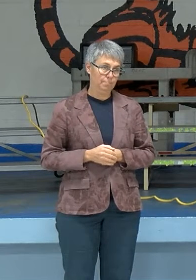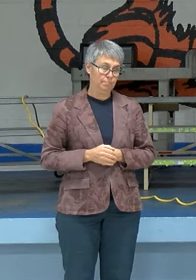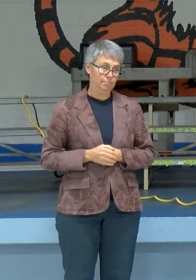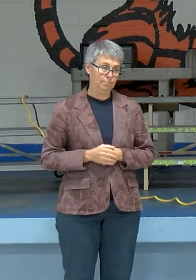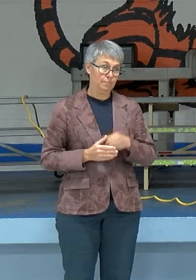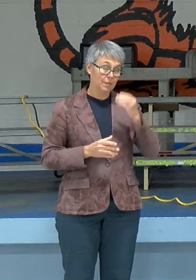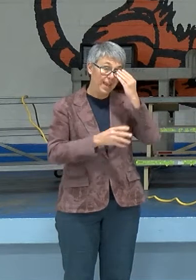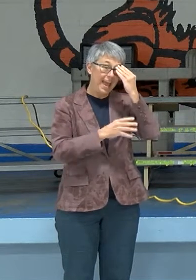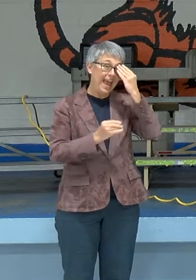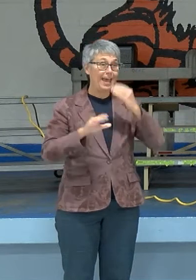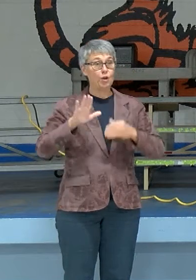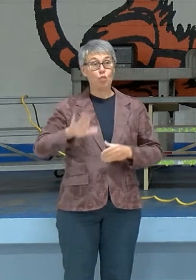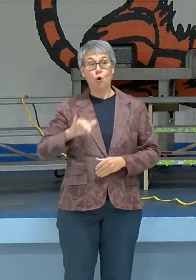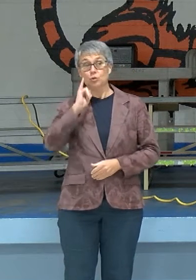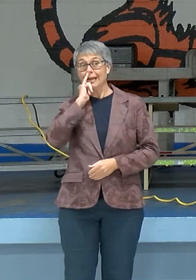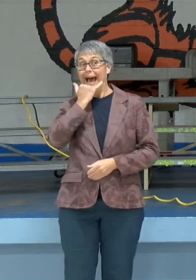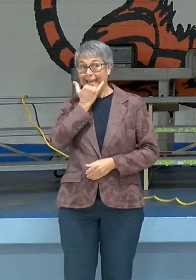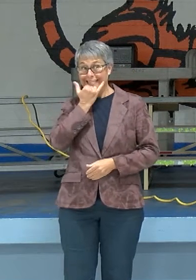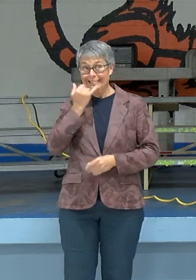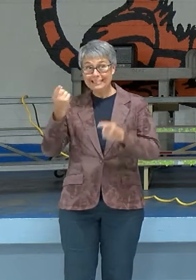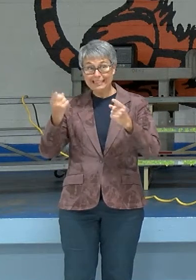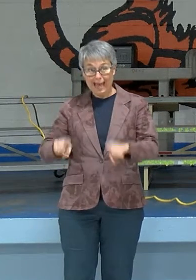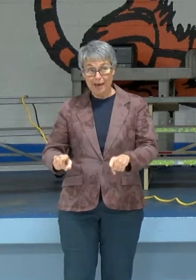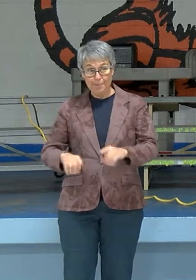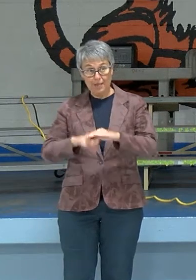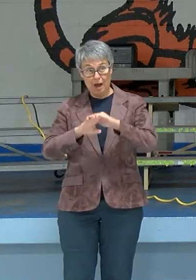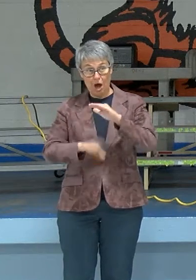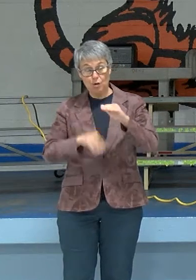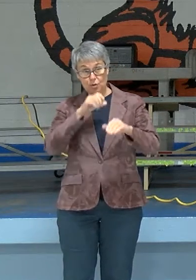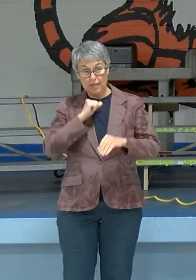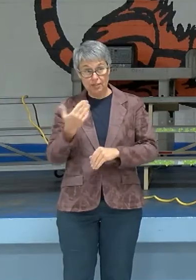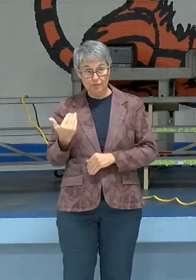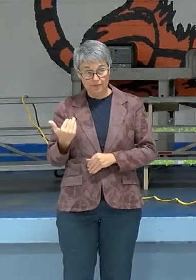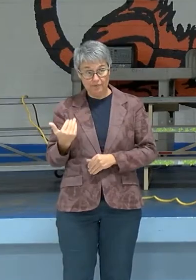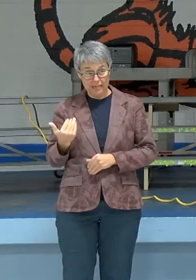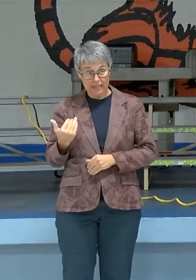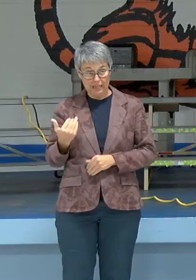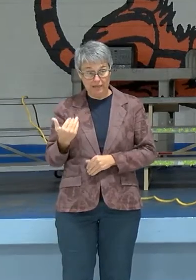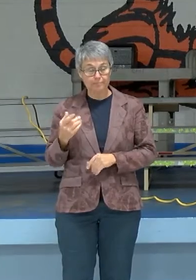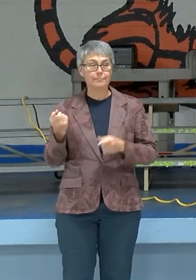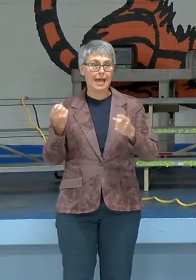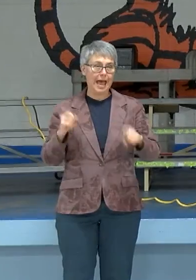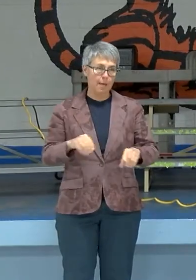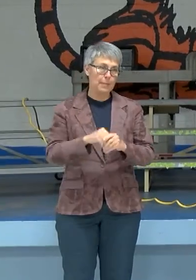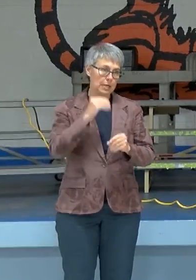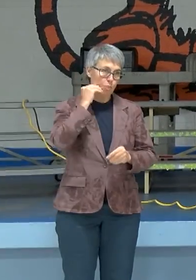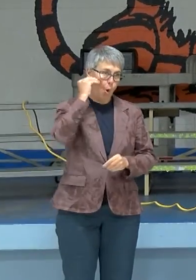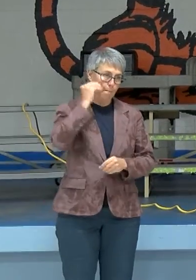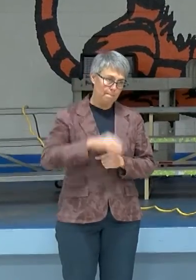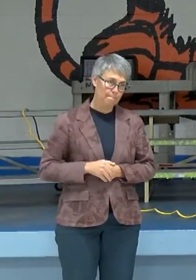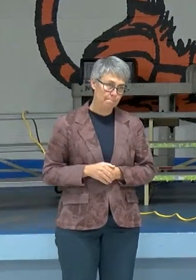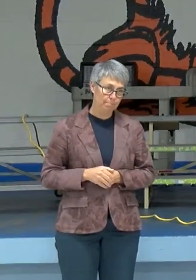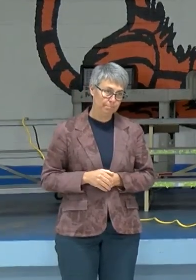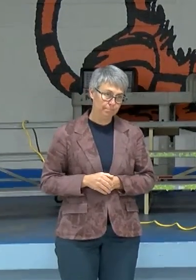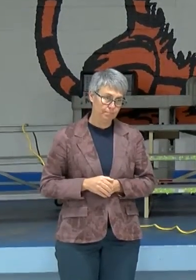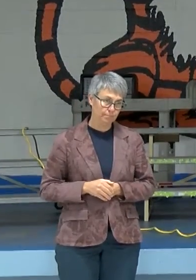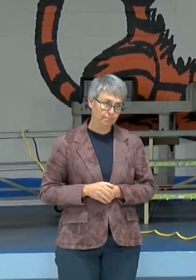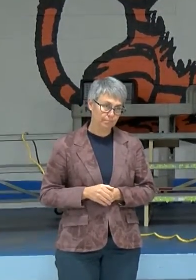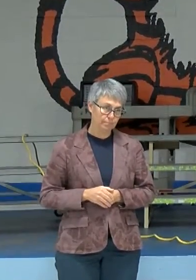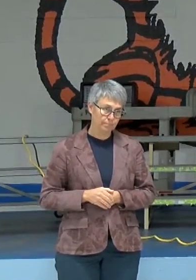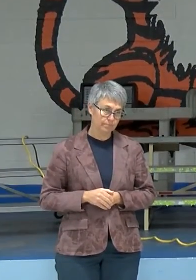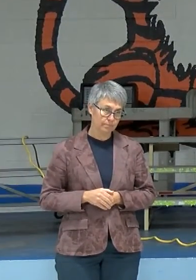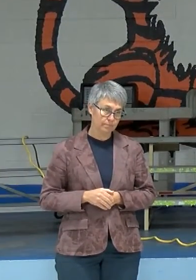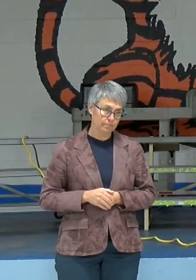unintentional shooting deaths and injuries among children under the age of 15 occurred in the home. What's more, we know that